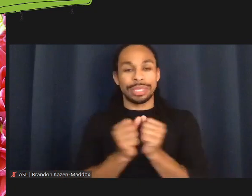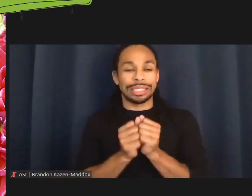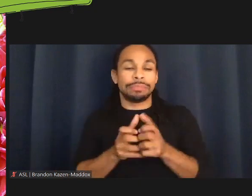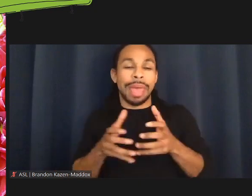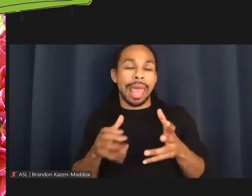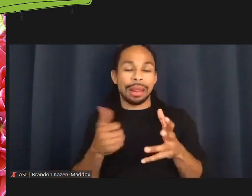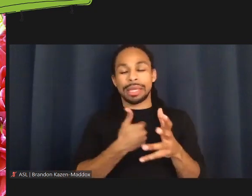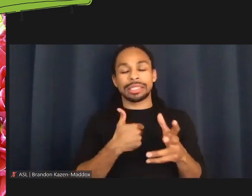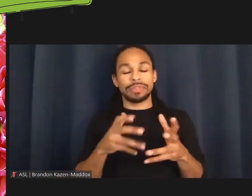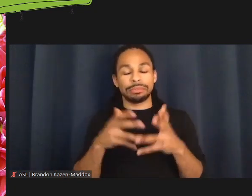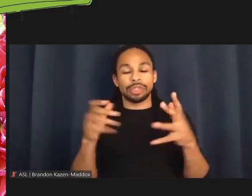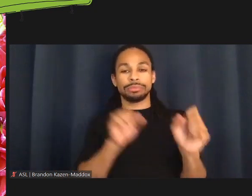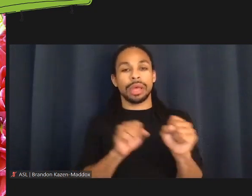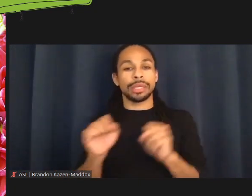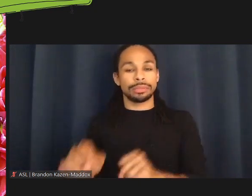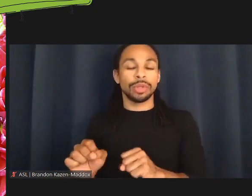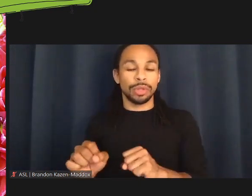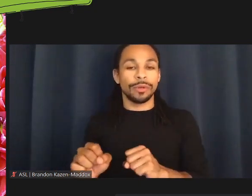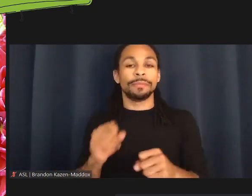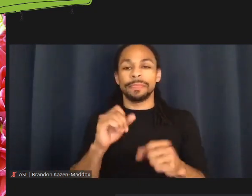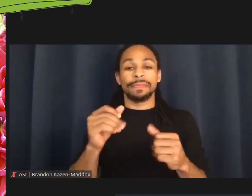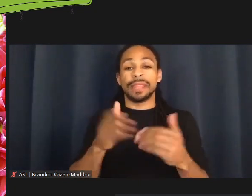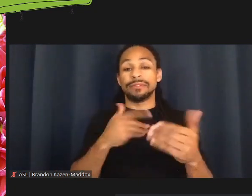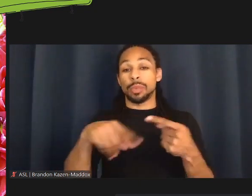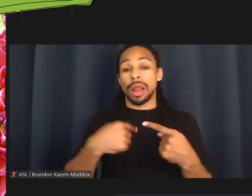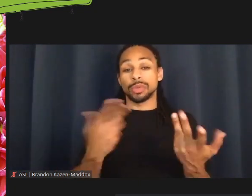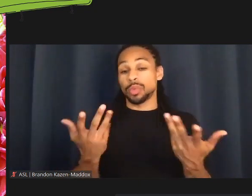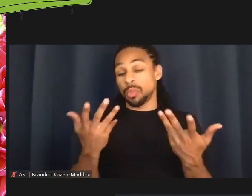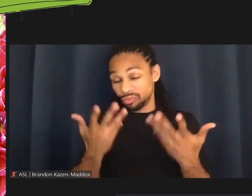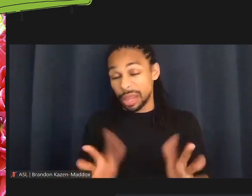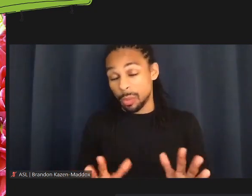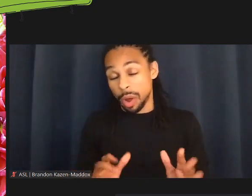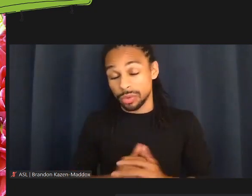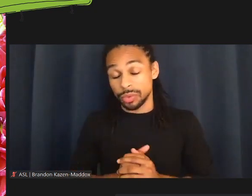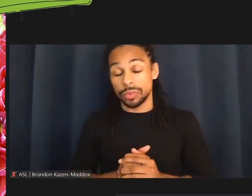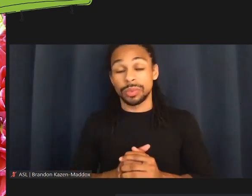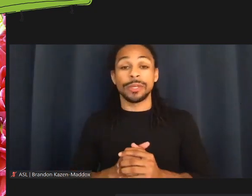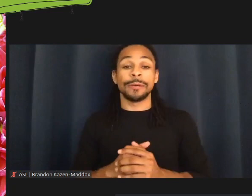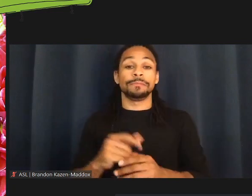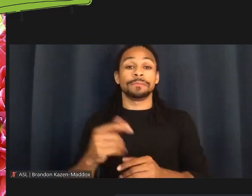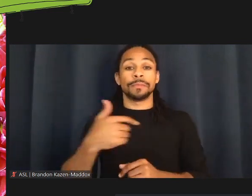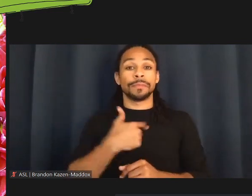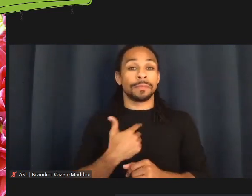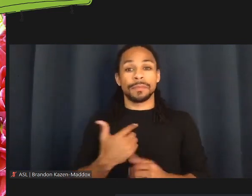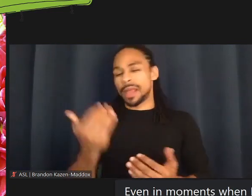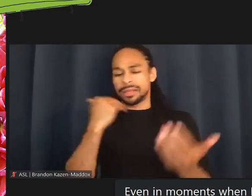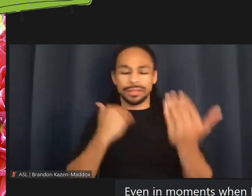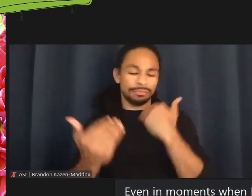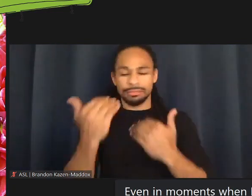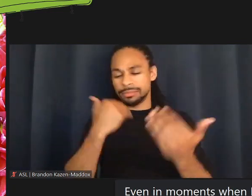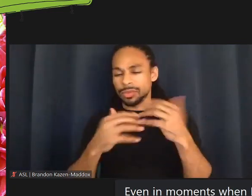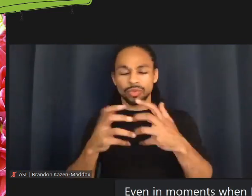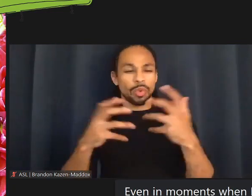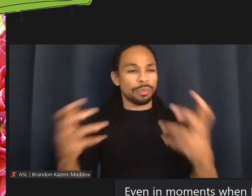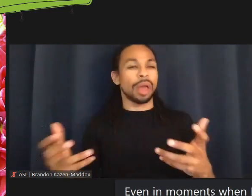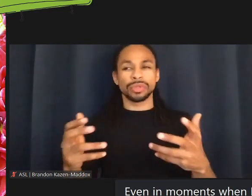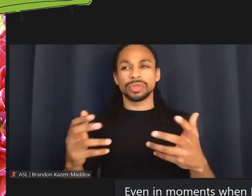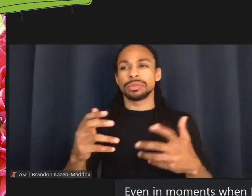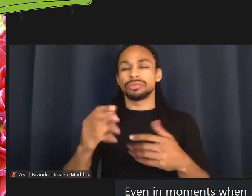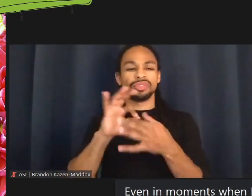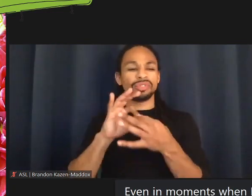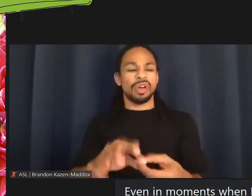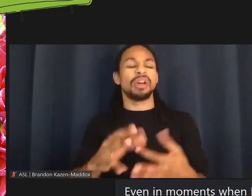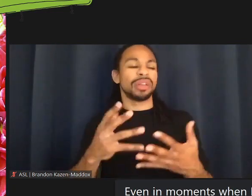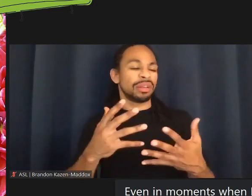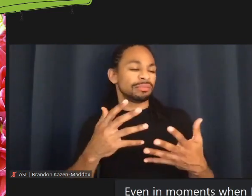my risks. In the other version of this story, I harden and withdraw, gorge myself on injury and rage. There is no